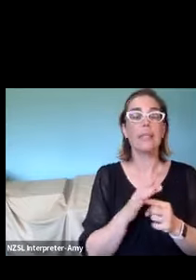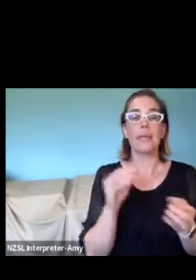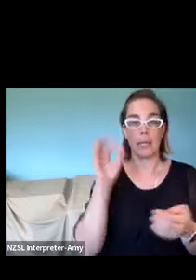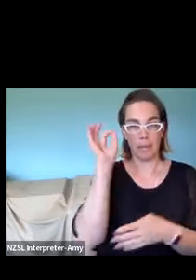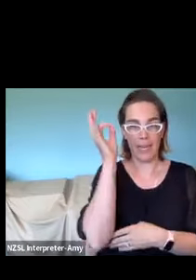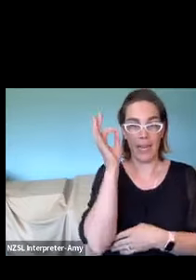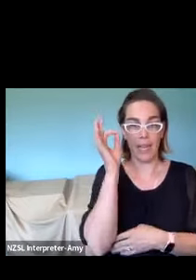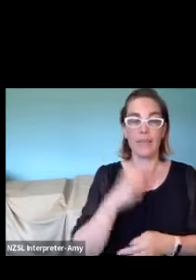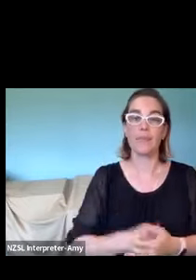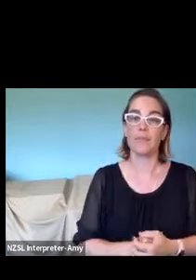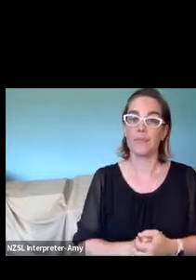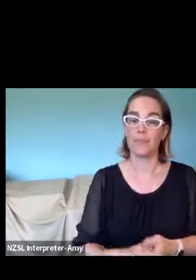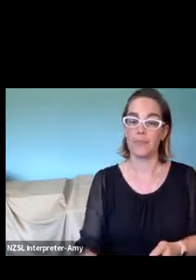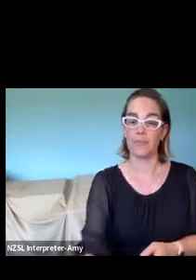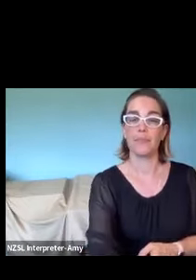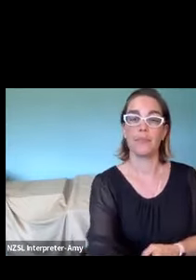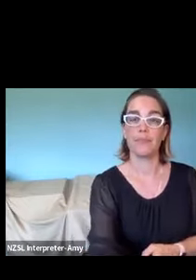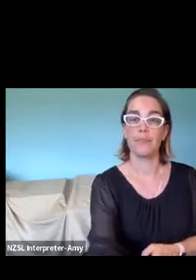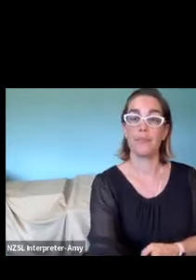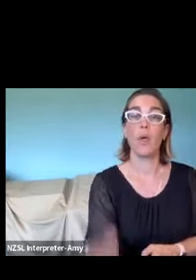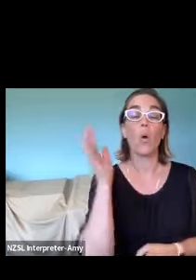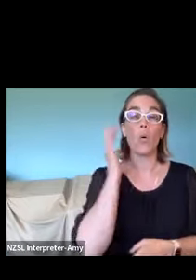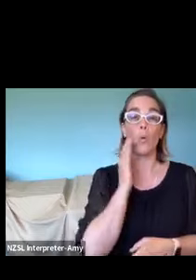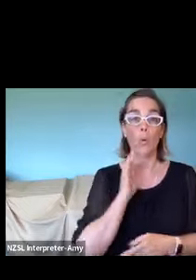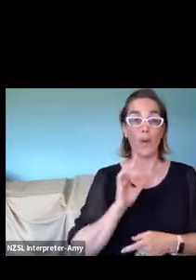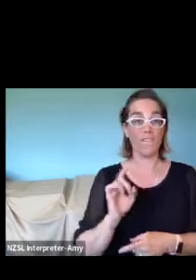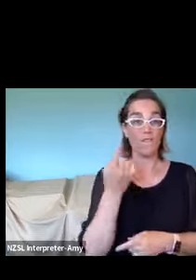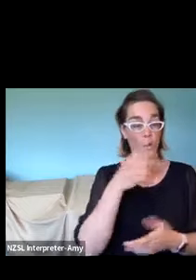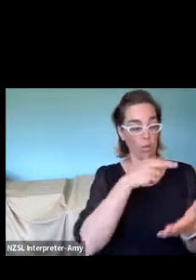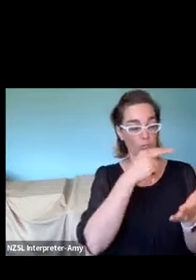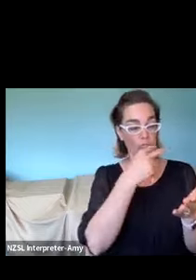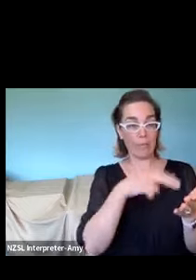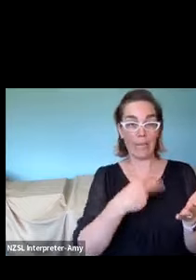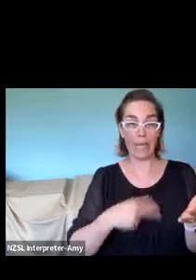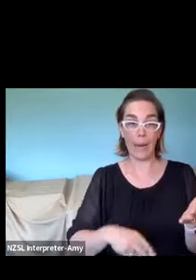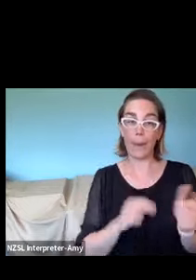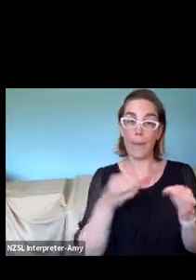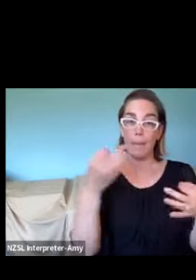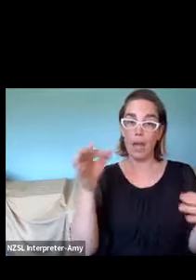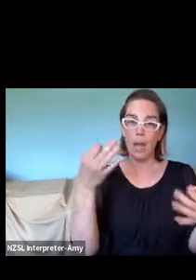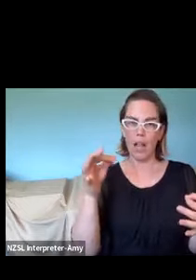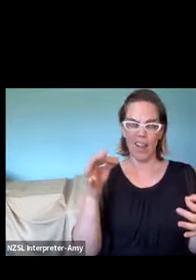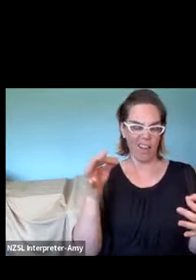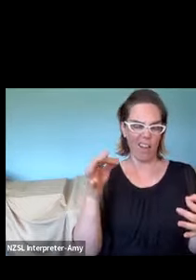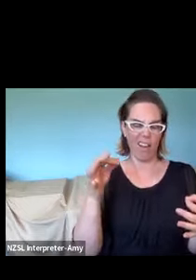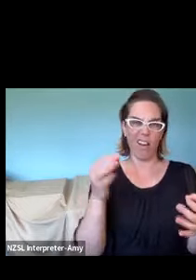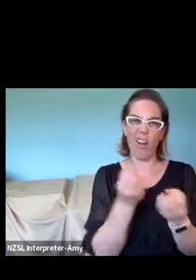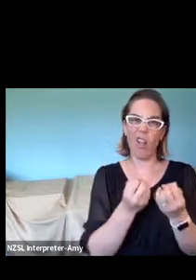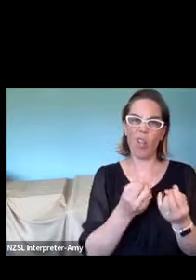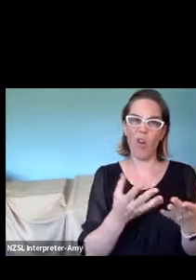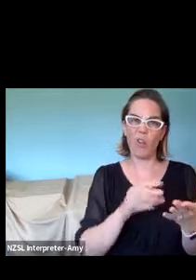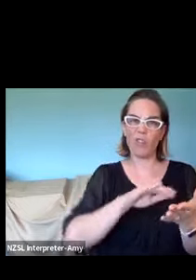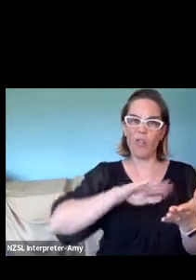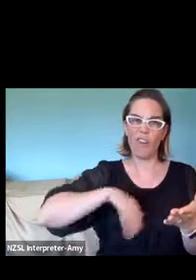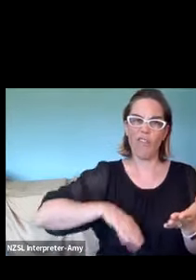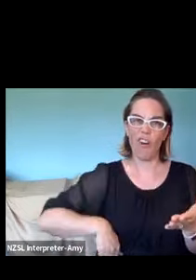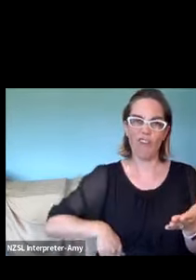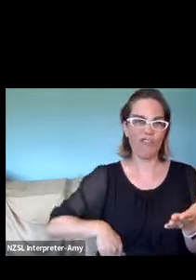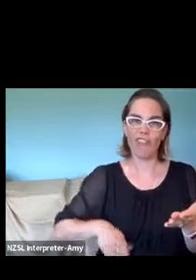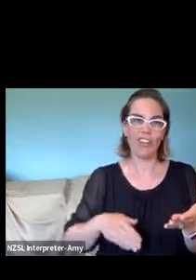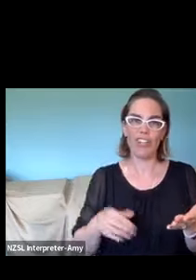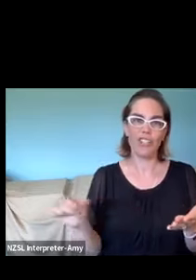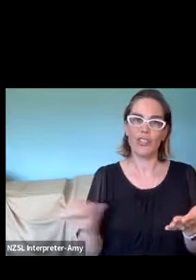bill myself, I was gutted to see that it had many deficiencies, which has led me and countless others to believe that